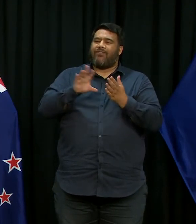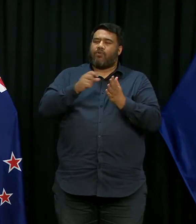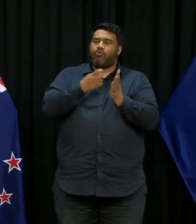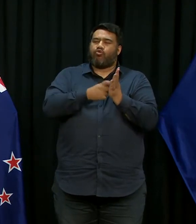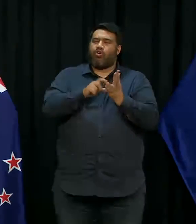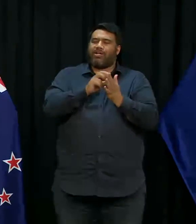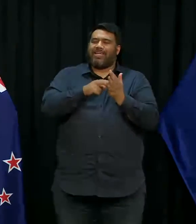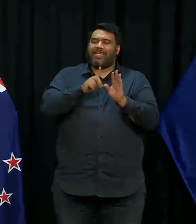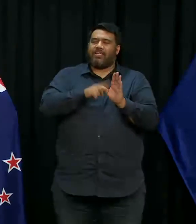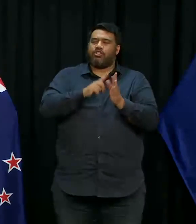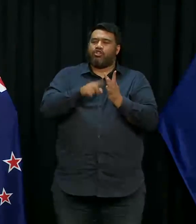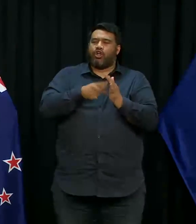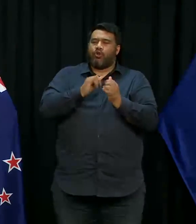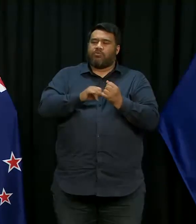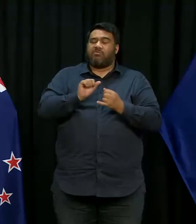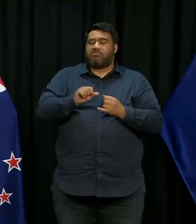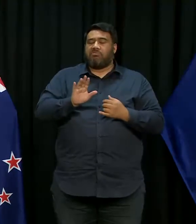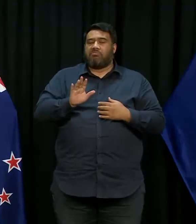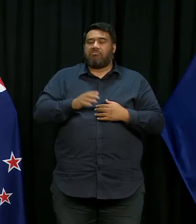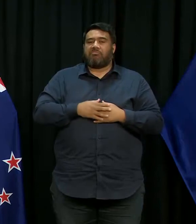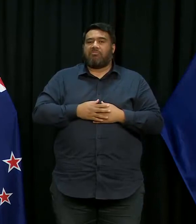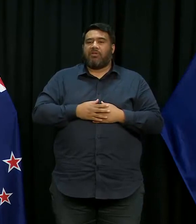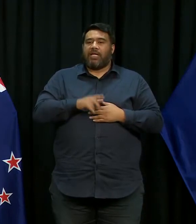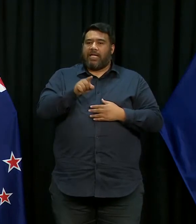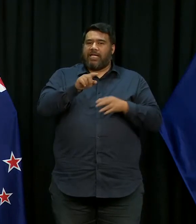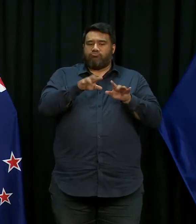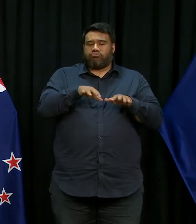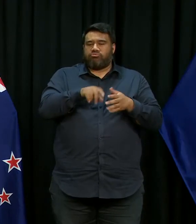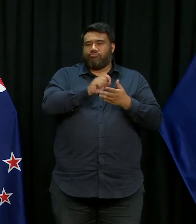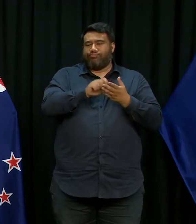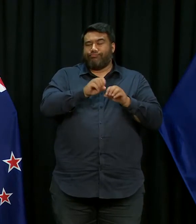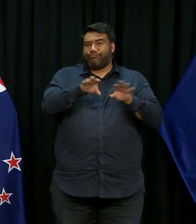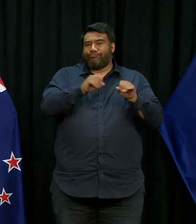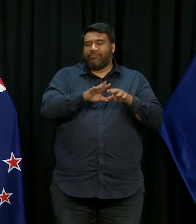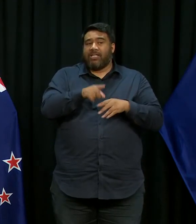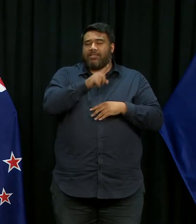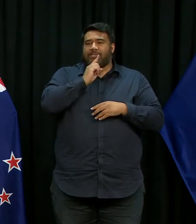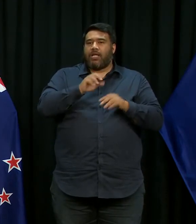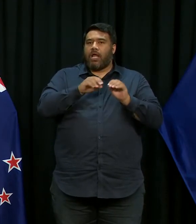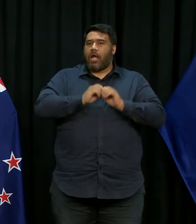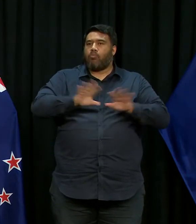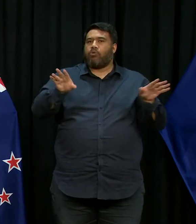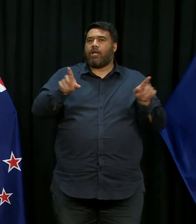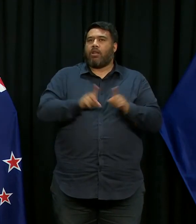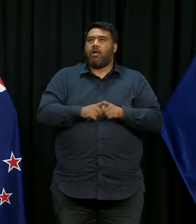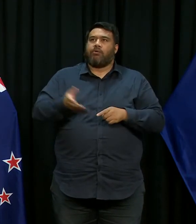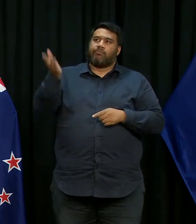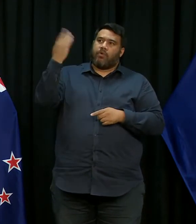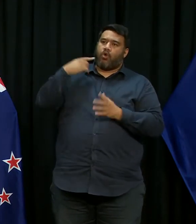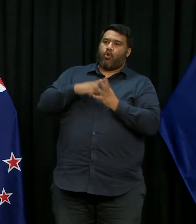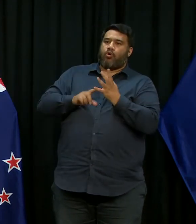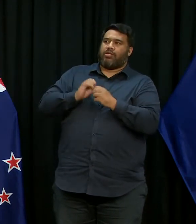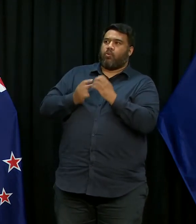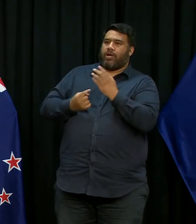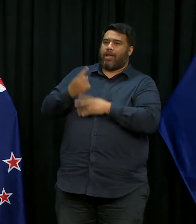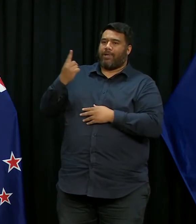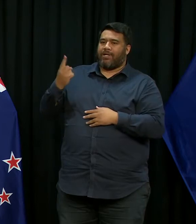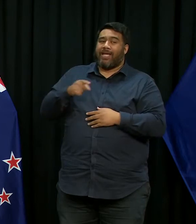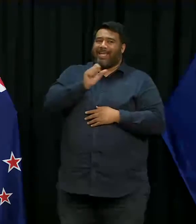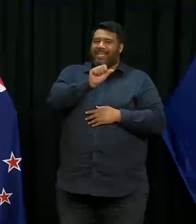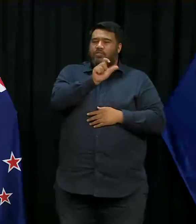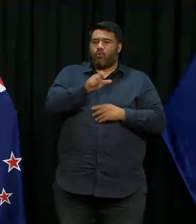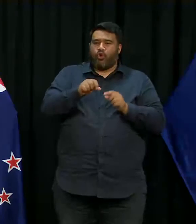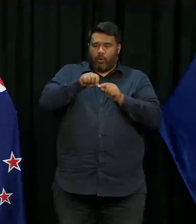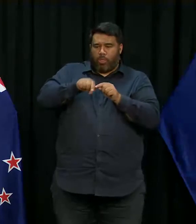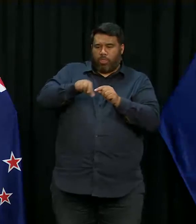descriptions there, of course, are an outbreak being more like what we saw in August. Leakage is, of course, his way of